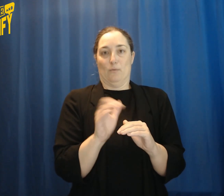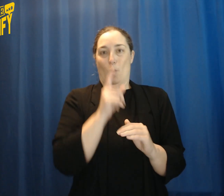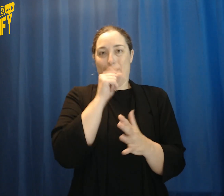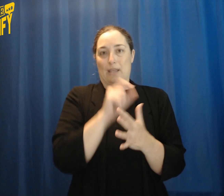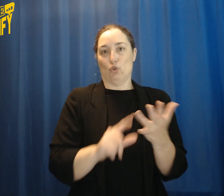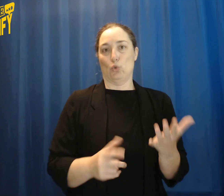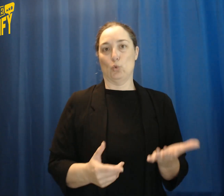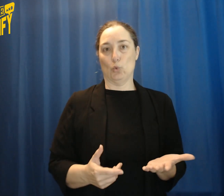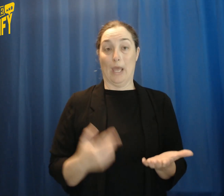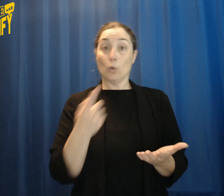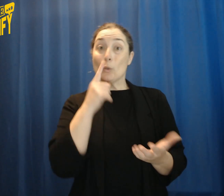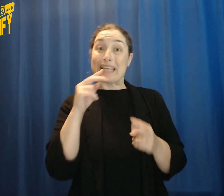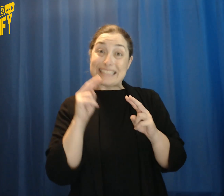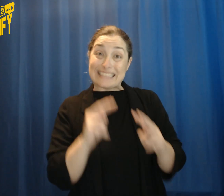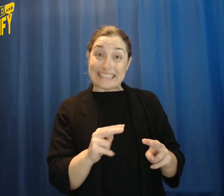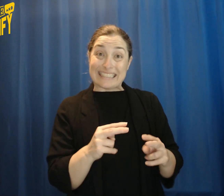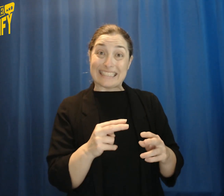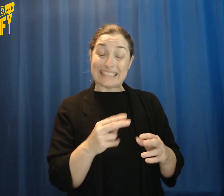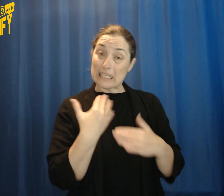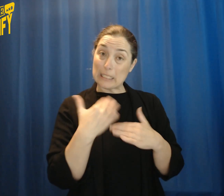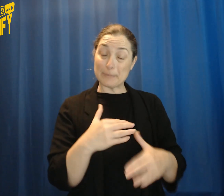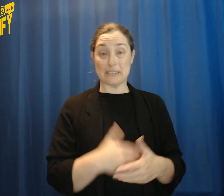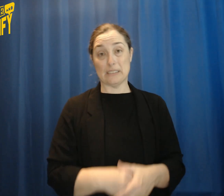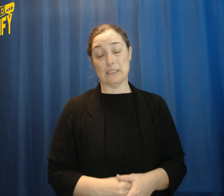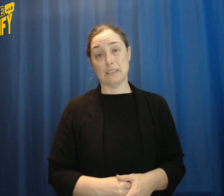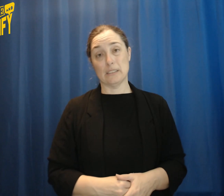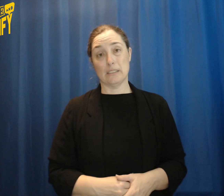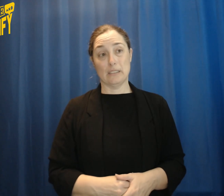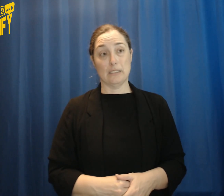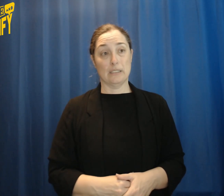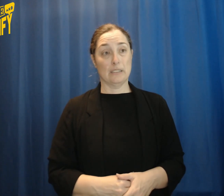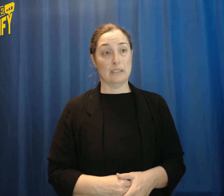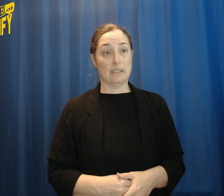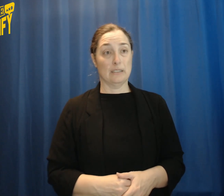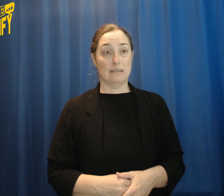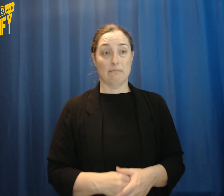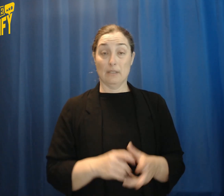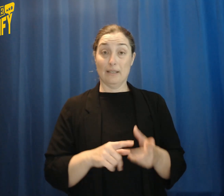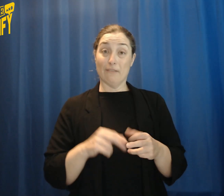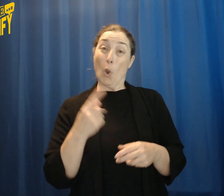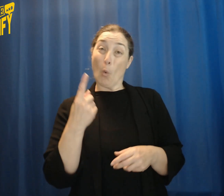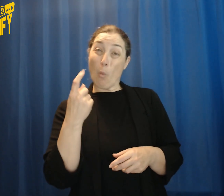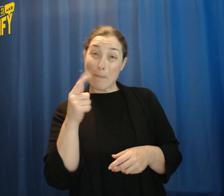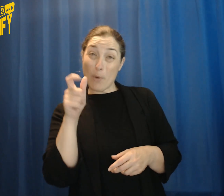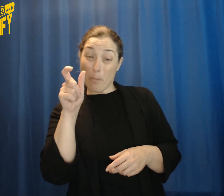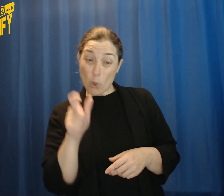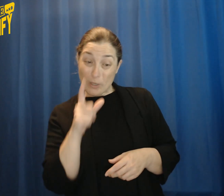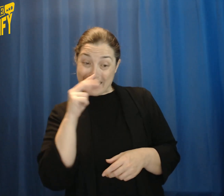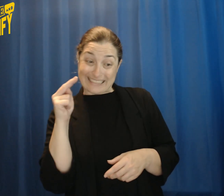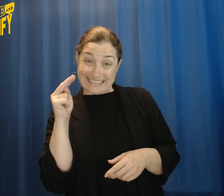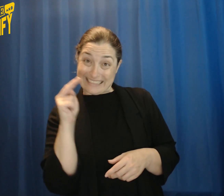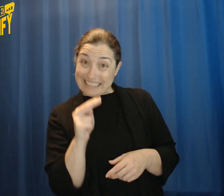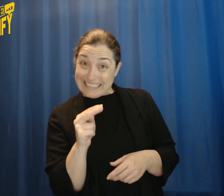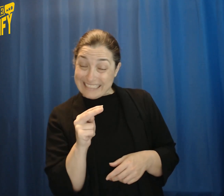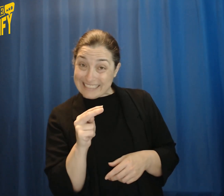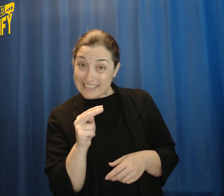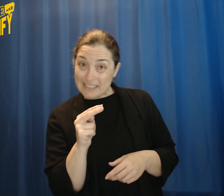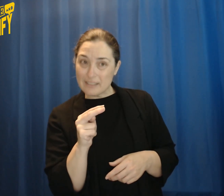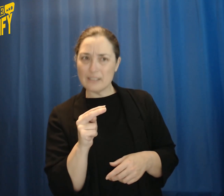work. I believe that even if it's only one more person that gets to come in and see that work over the time that it shows,